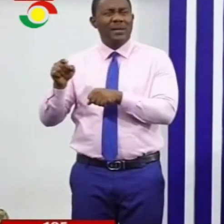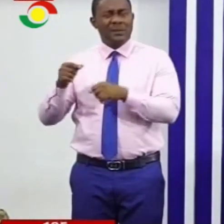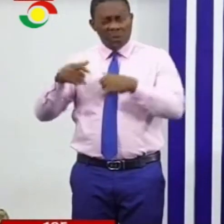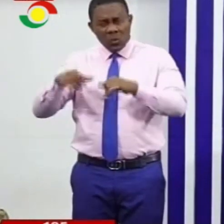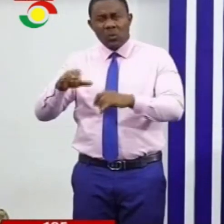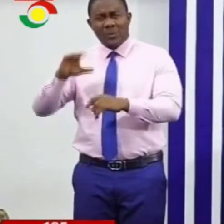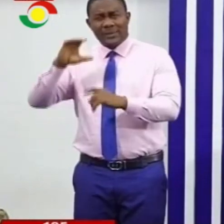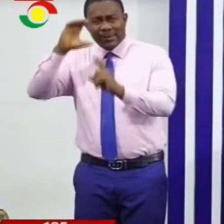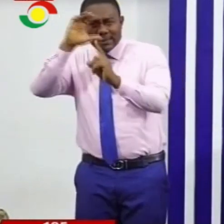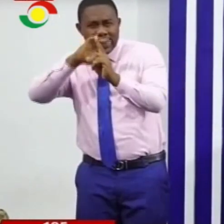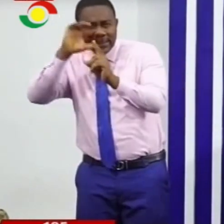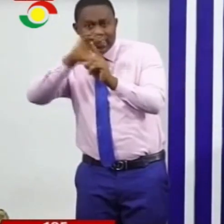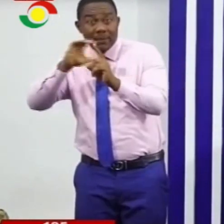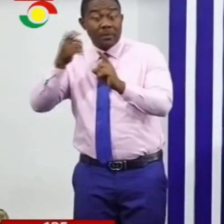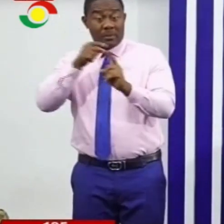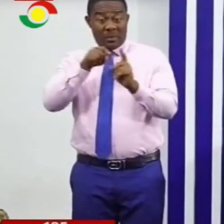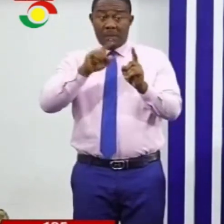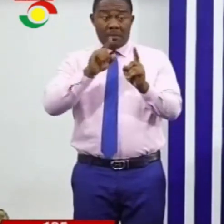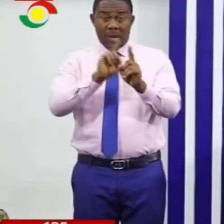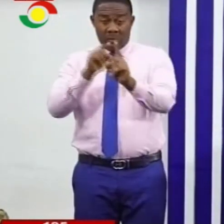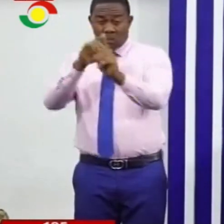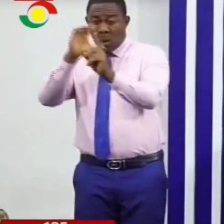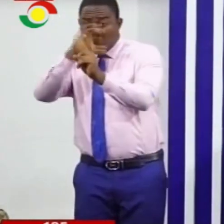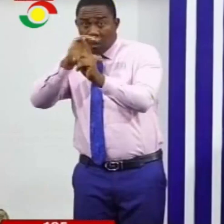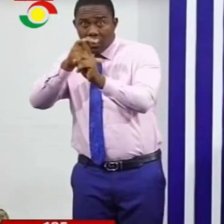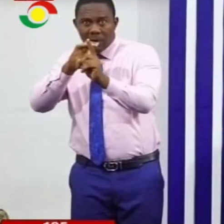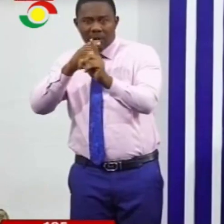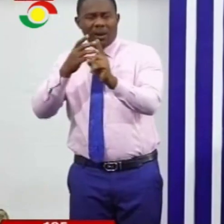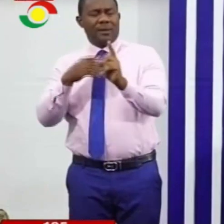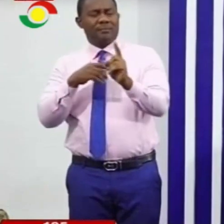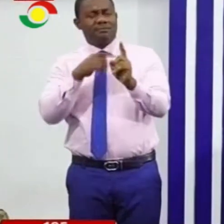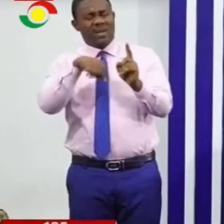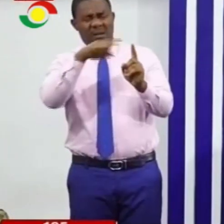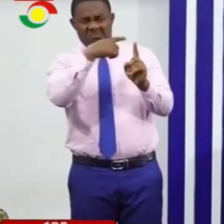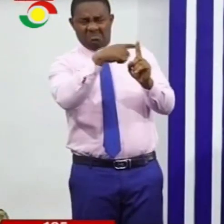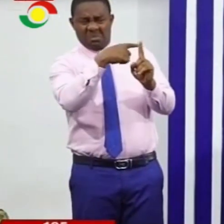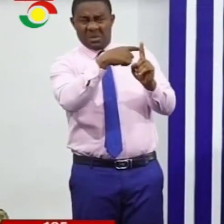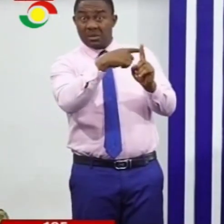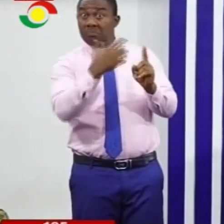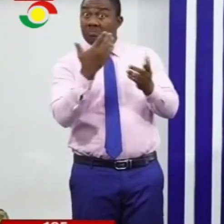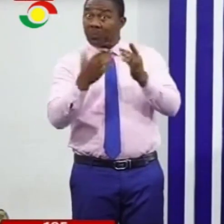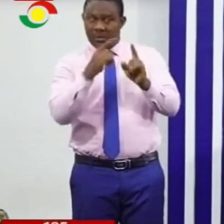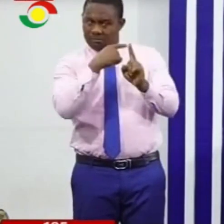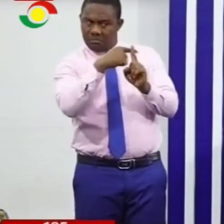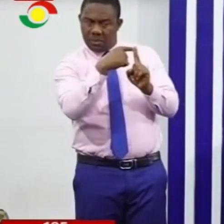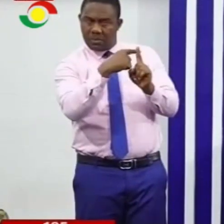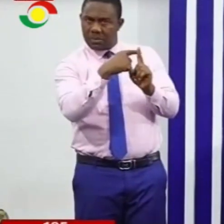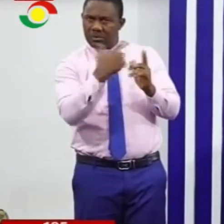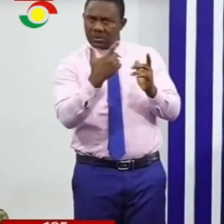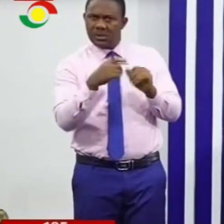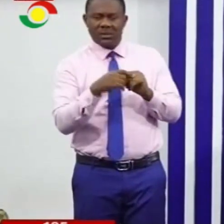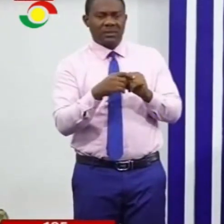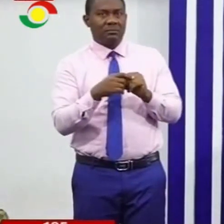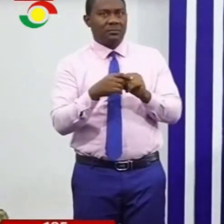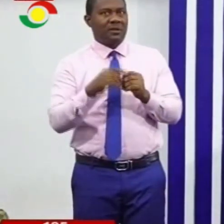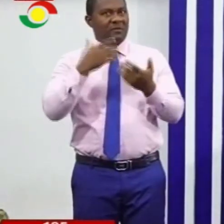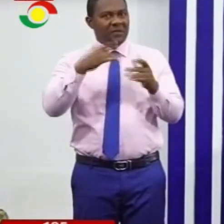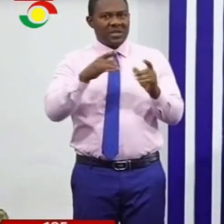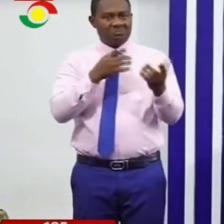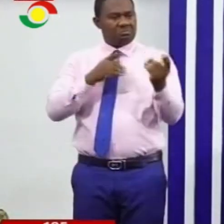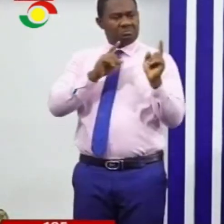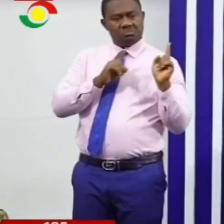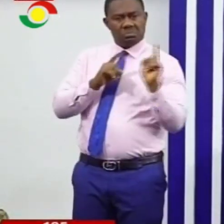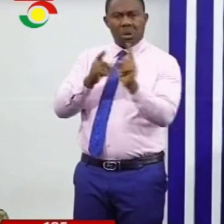tracing. It's like those who have been tested positive. They had contacts with people.